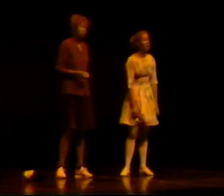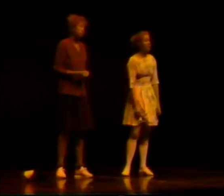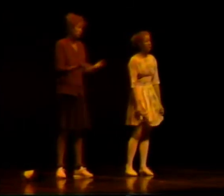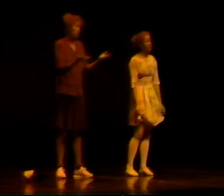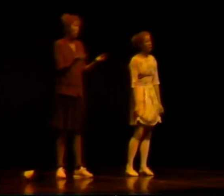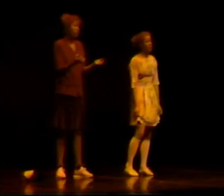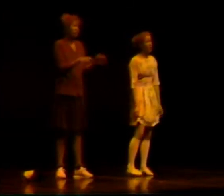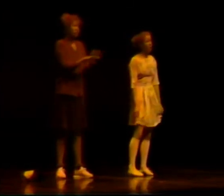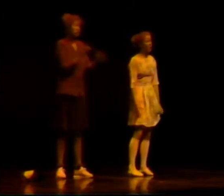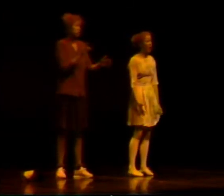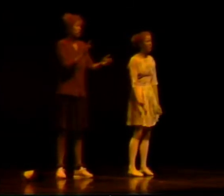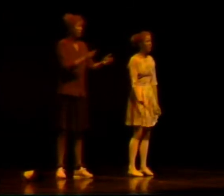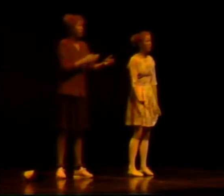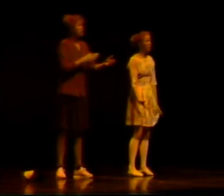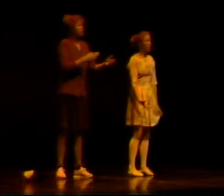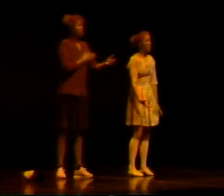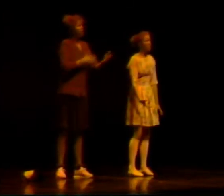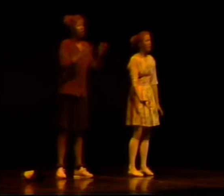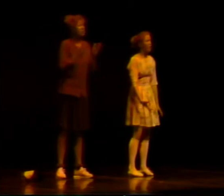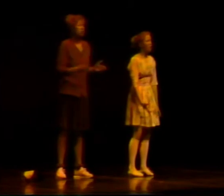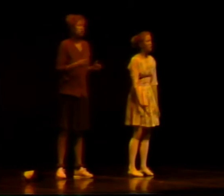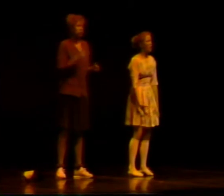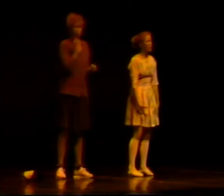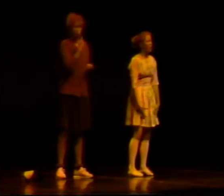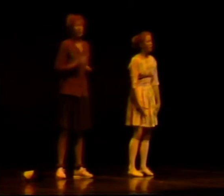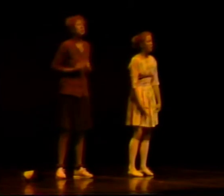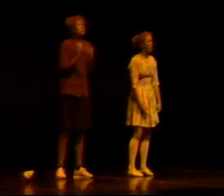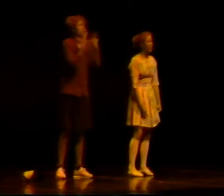That we felt captured that most uncomfortable era.